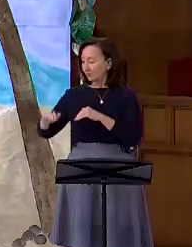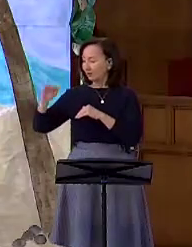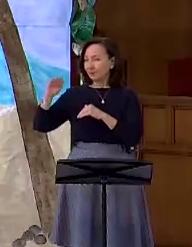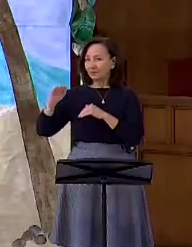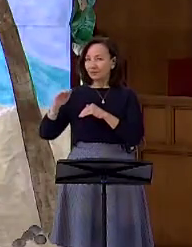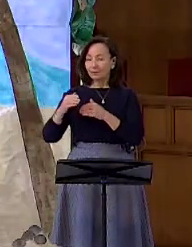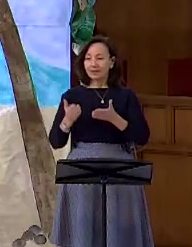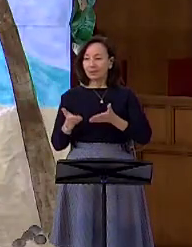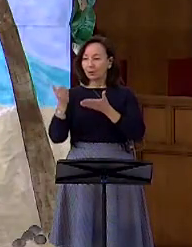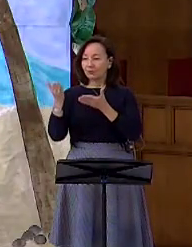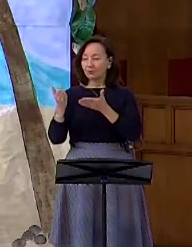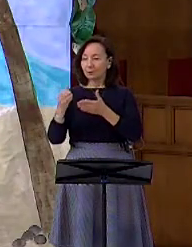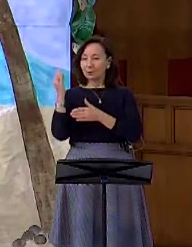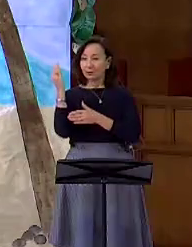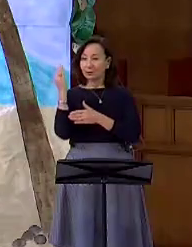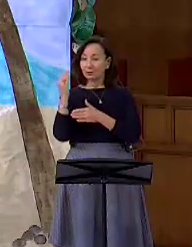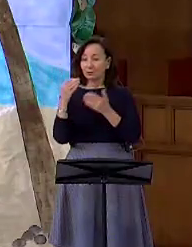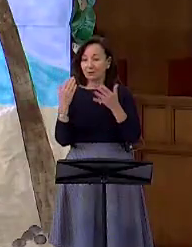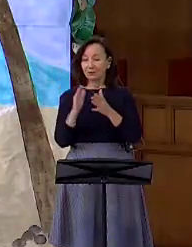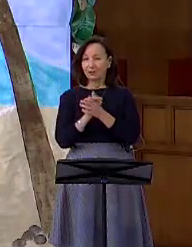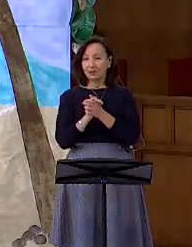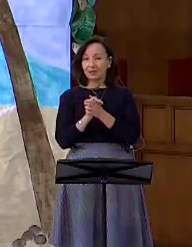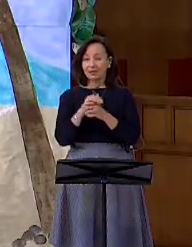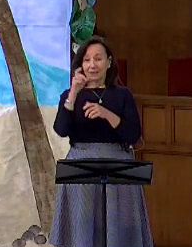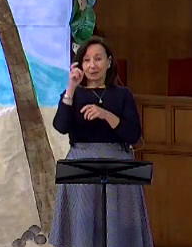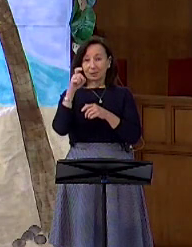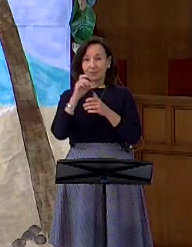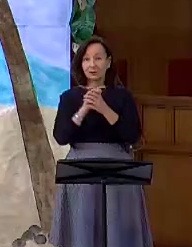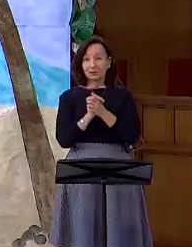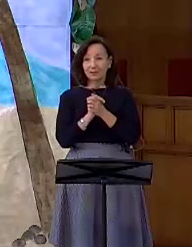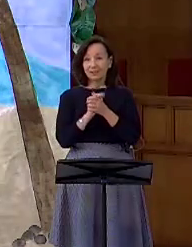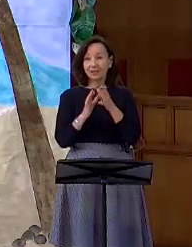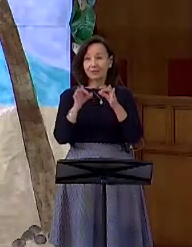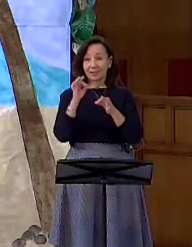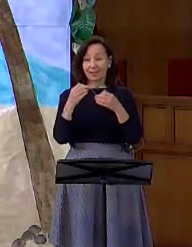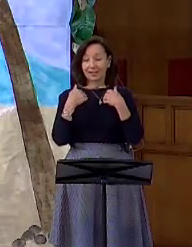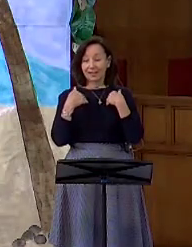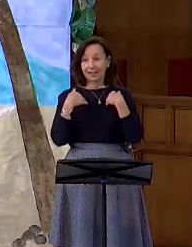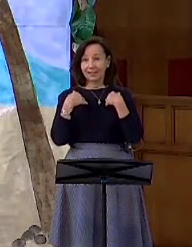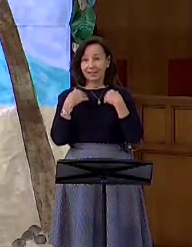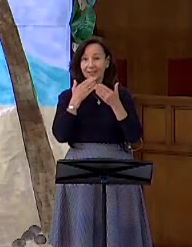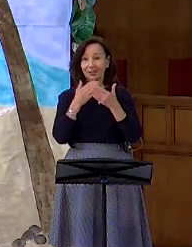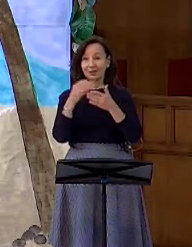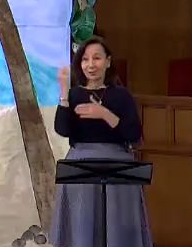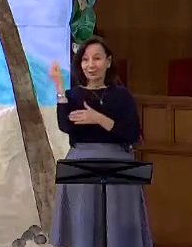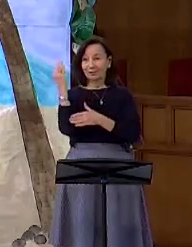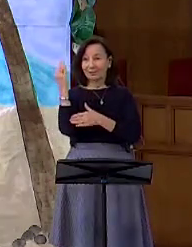sermon. And it was supposed to be, you know, if you got a good sermon, you got a good offering.